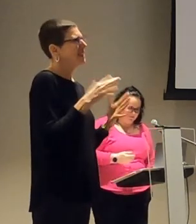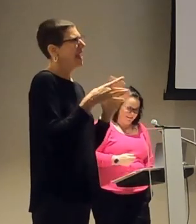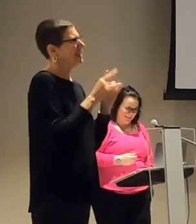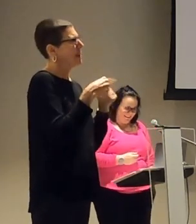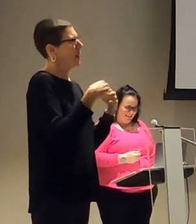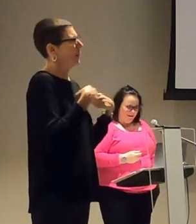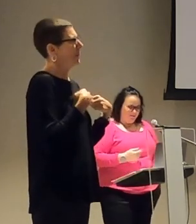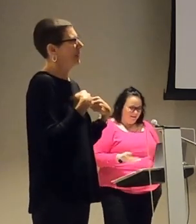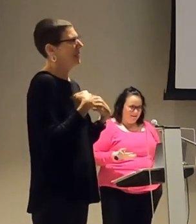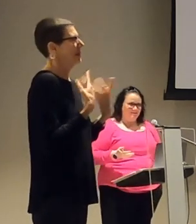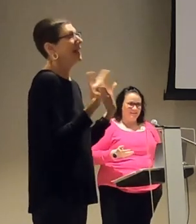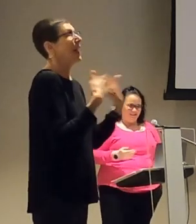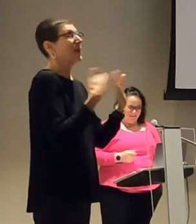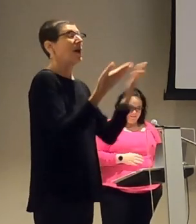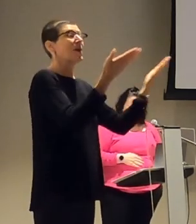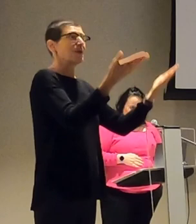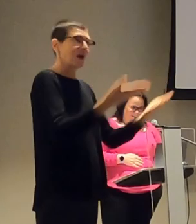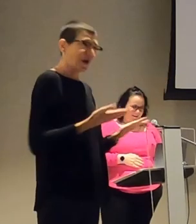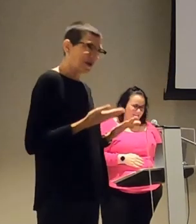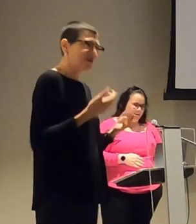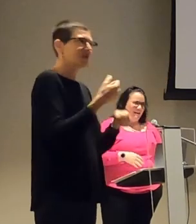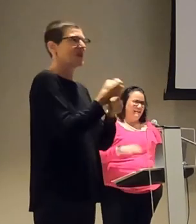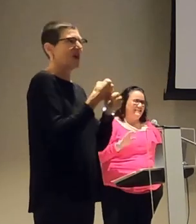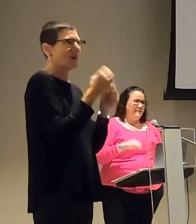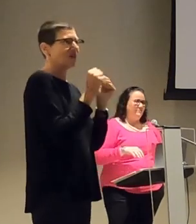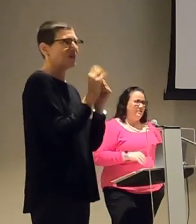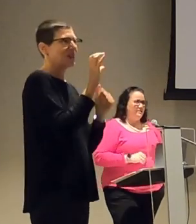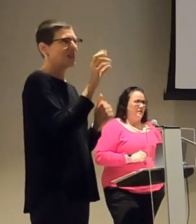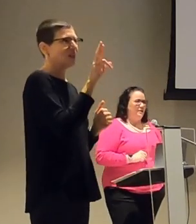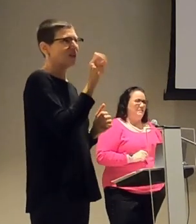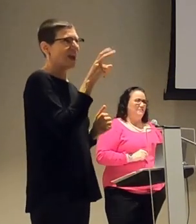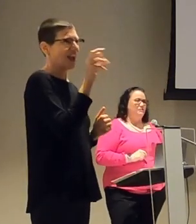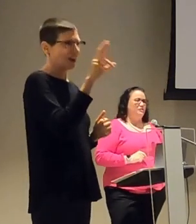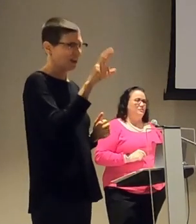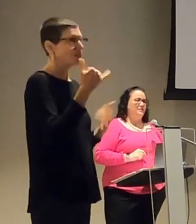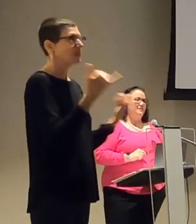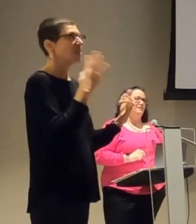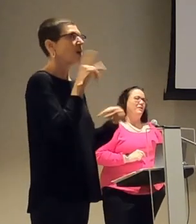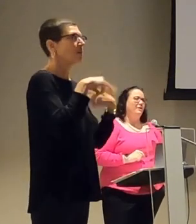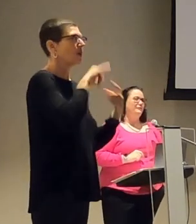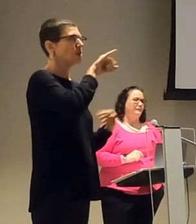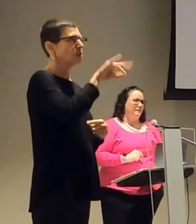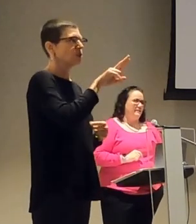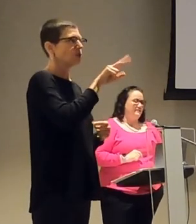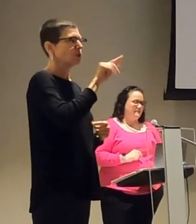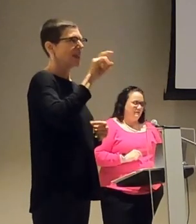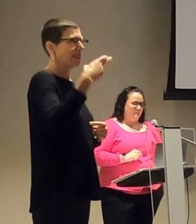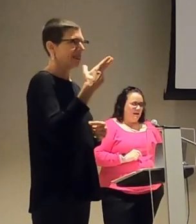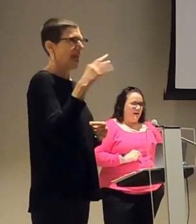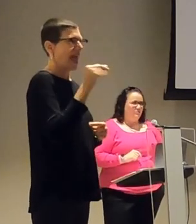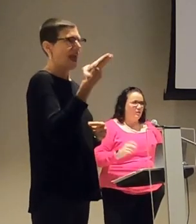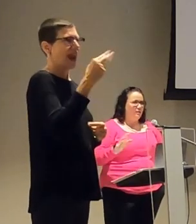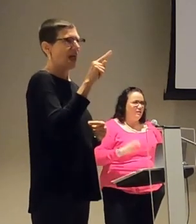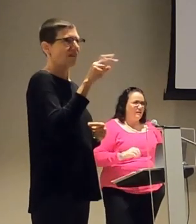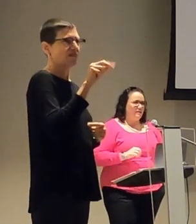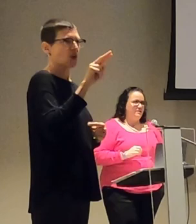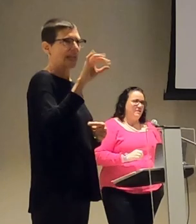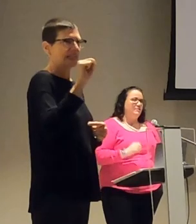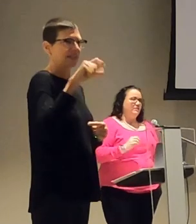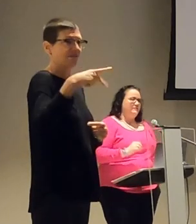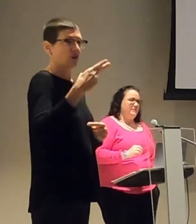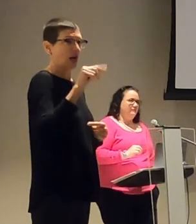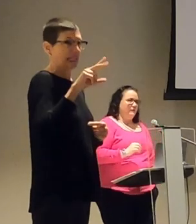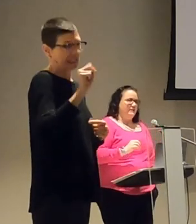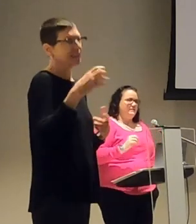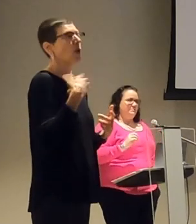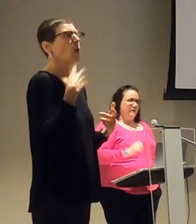But welcome to Coffee the Curator. Today we're going to talk about Judith and Holofernes. And we're going to look at a